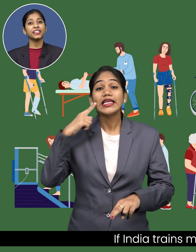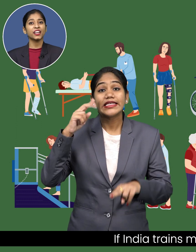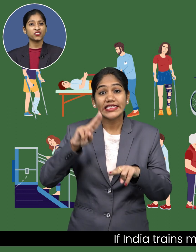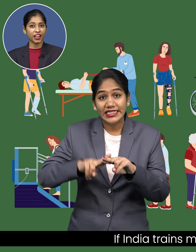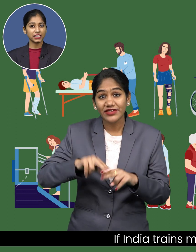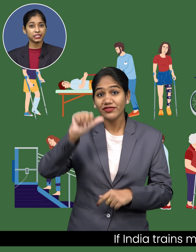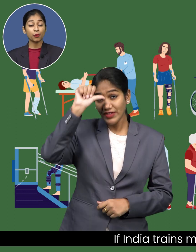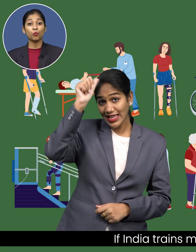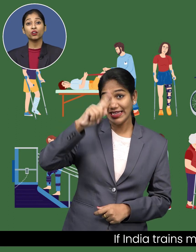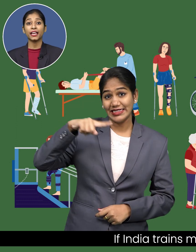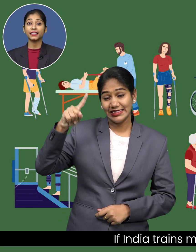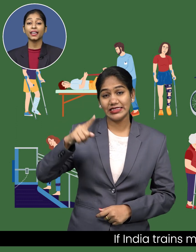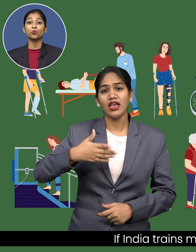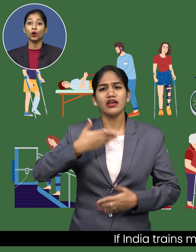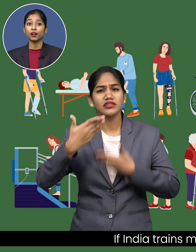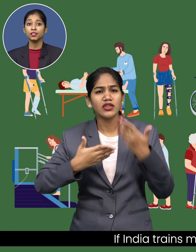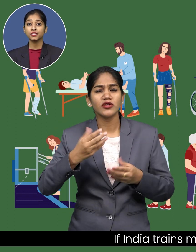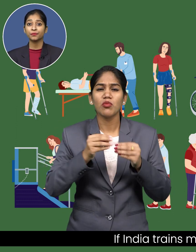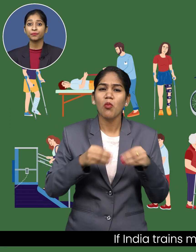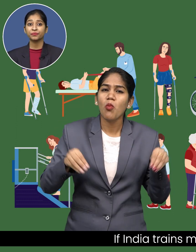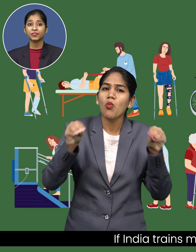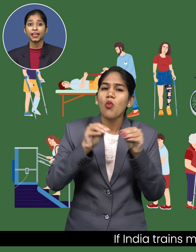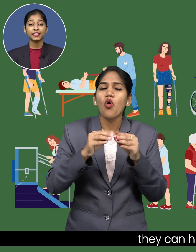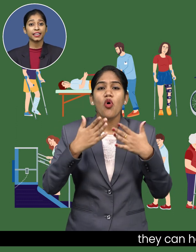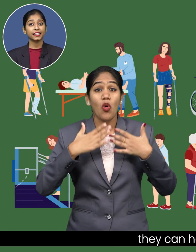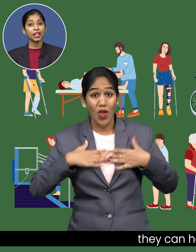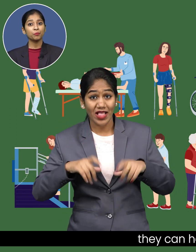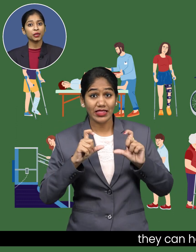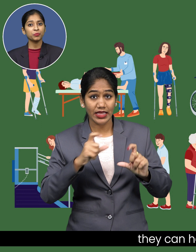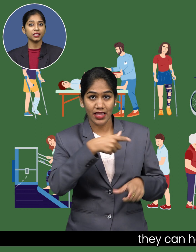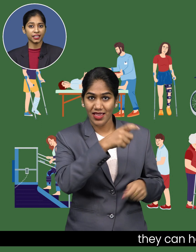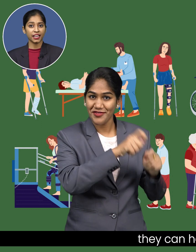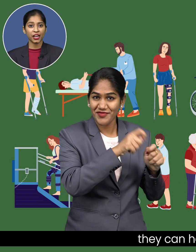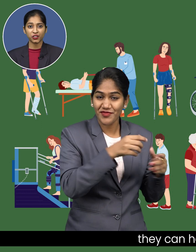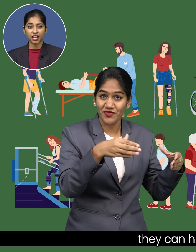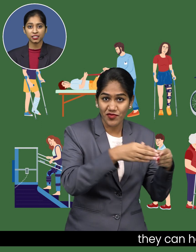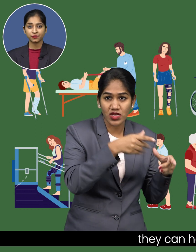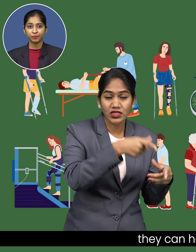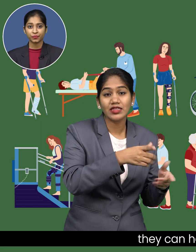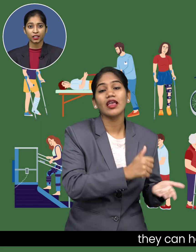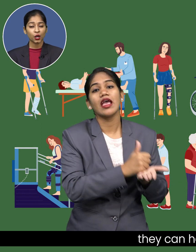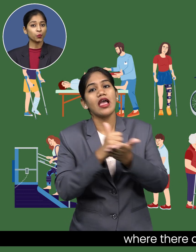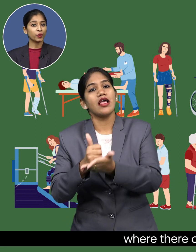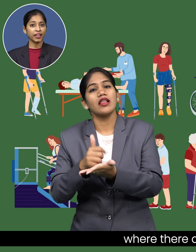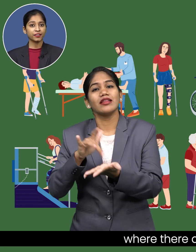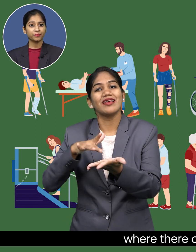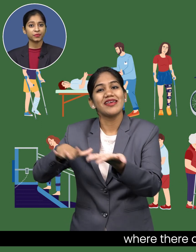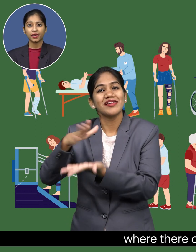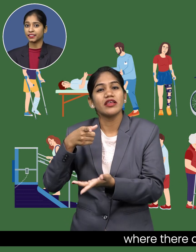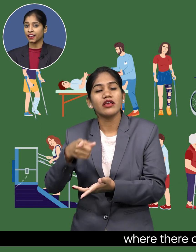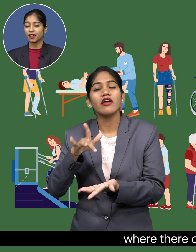If India trains more healthcare workers, they can help people in areas